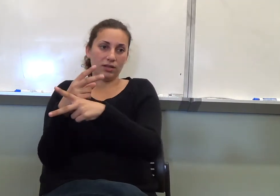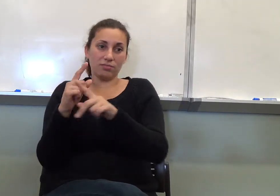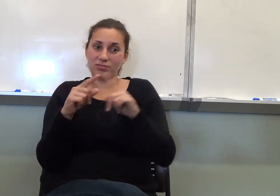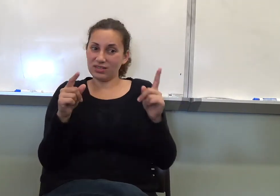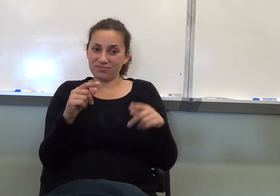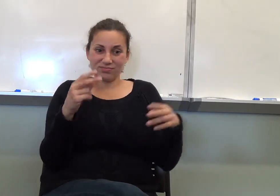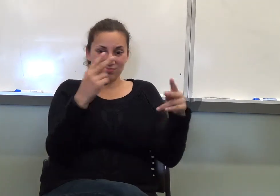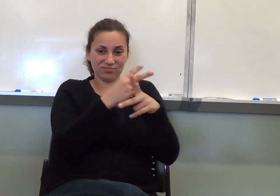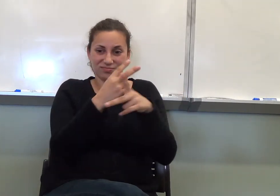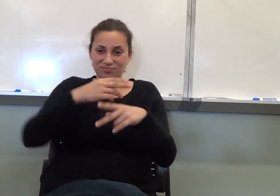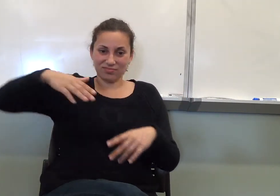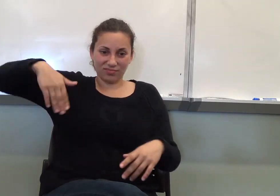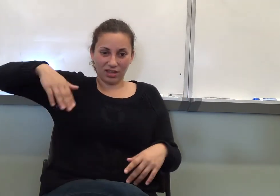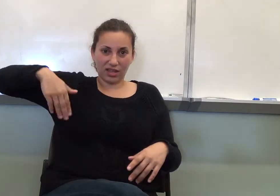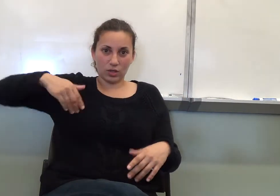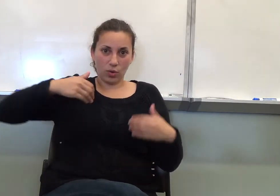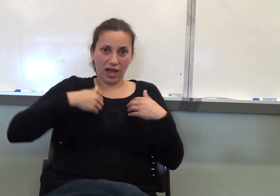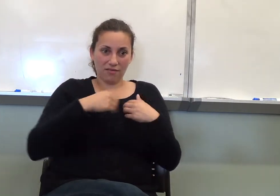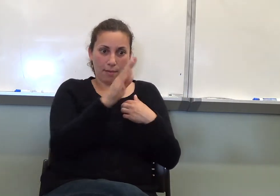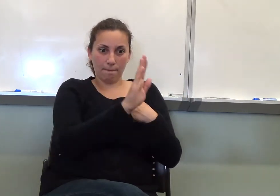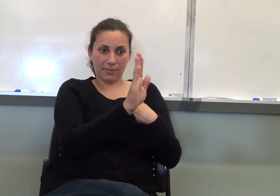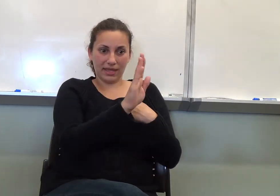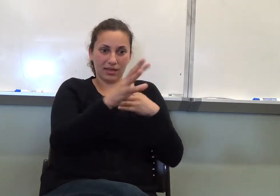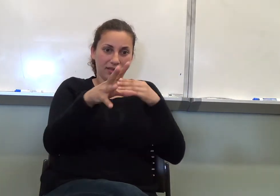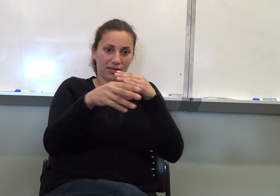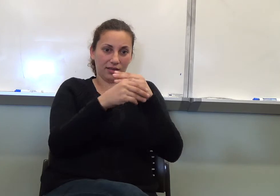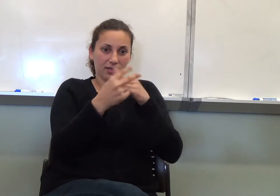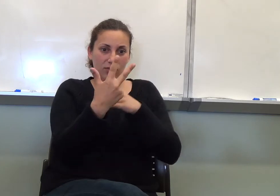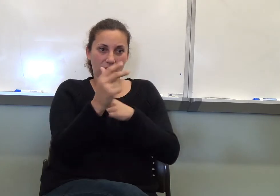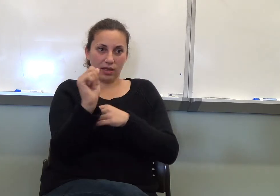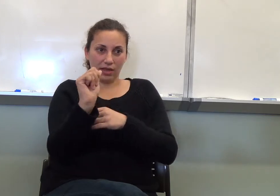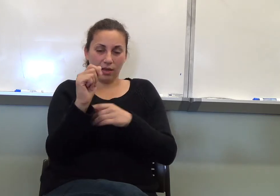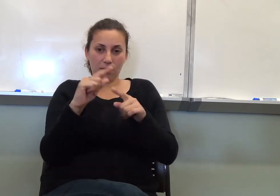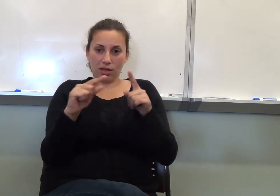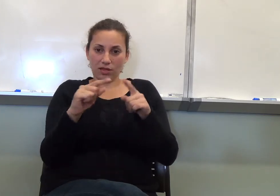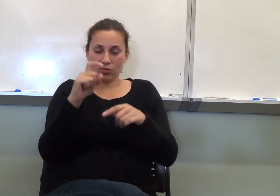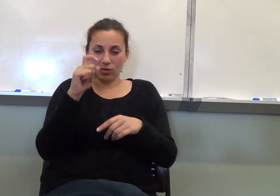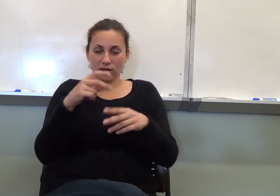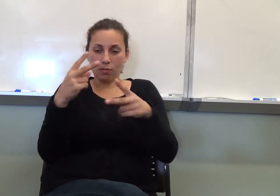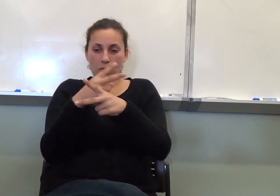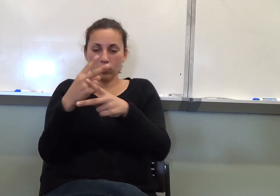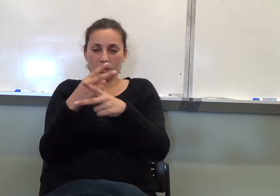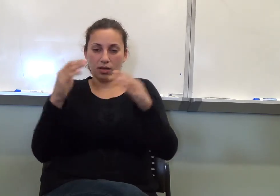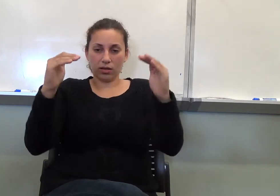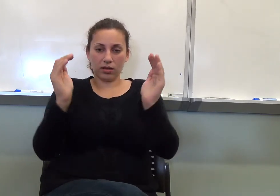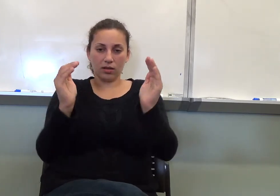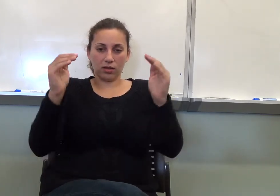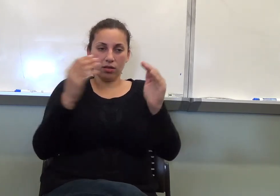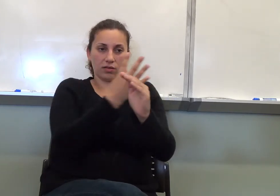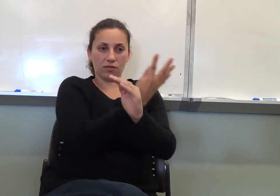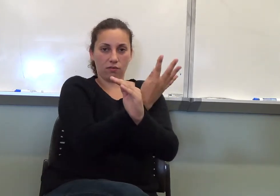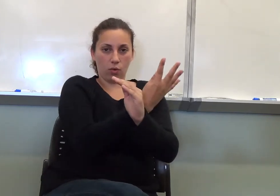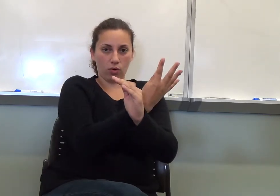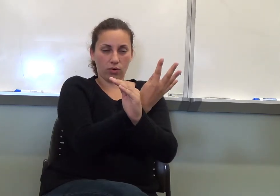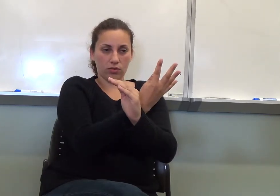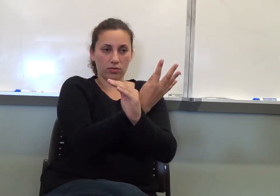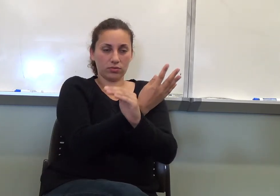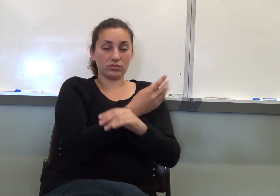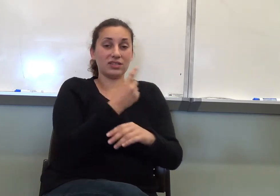You've got a B there, add it to 3A, but all of that has to get multiplied by the 4. So when they're talking about clearing parentheses,